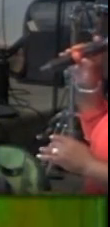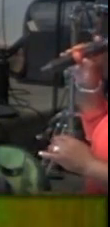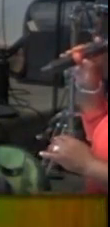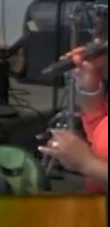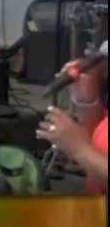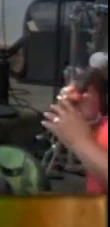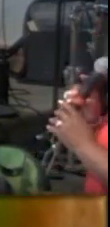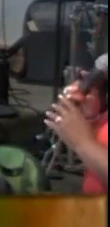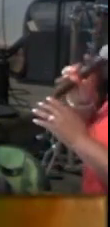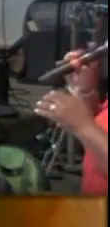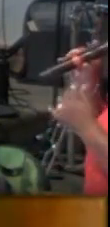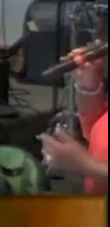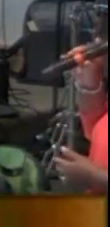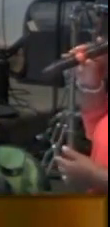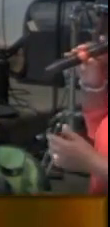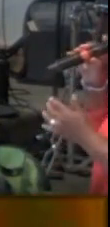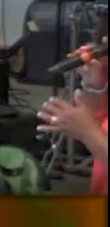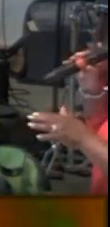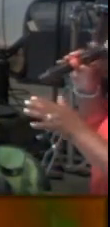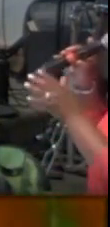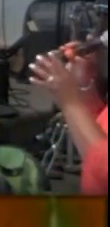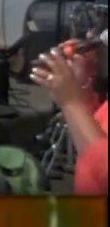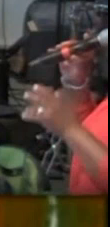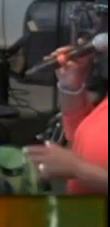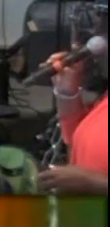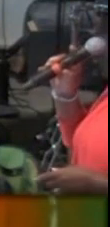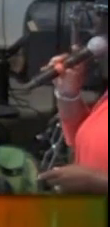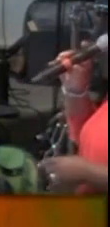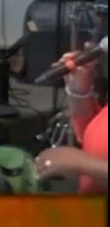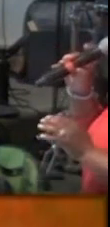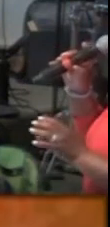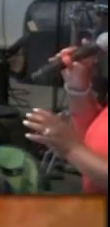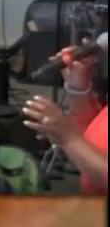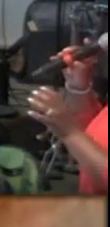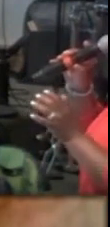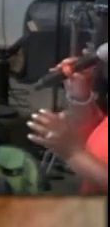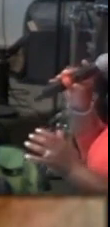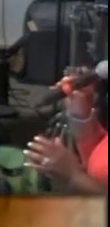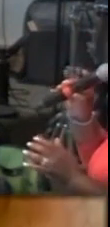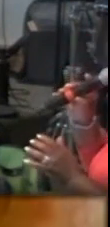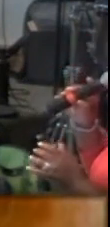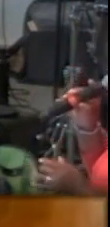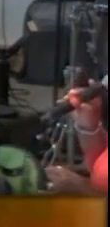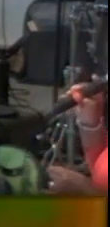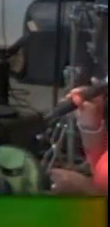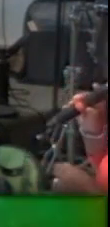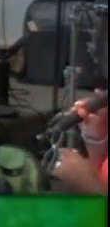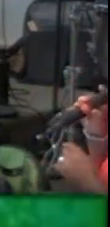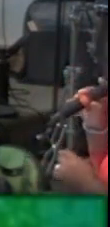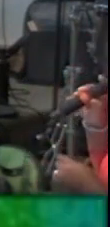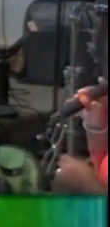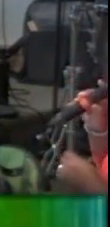your sleeves. They're real big. Time after time. If you fall, I will catch you, I will be